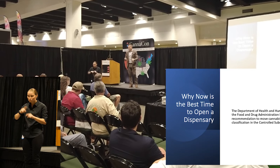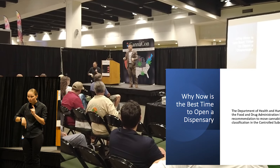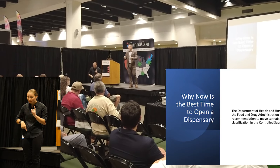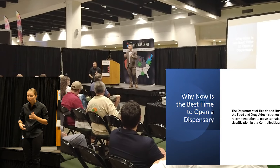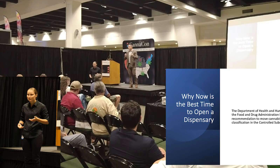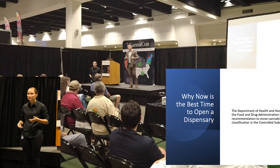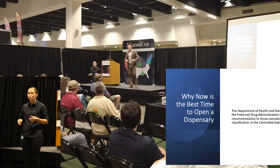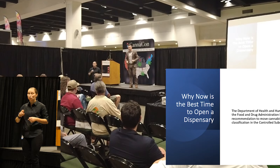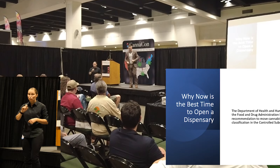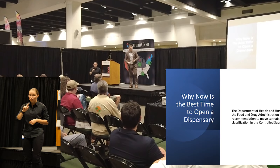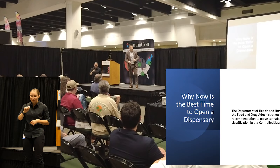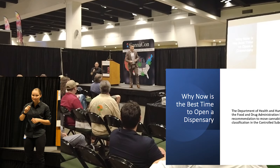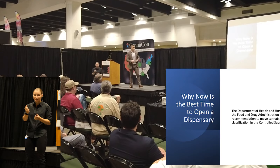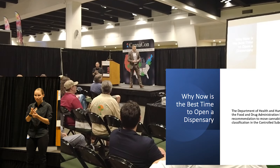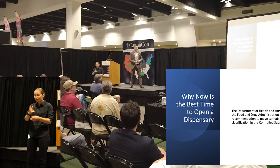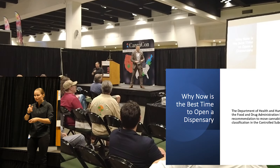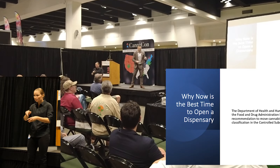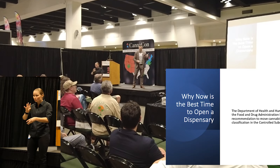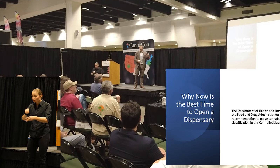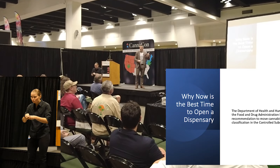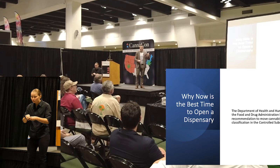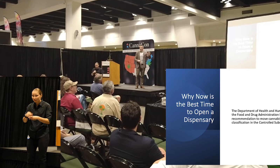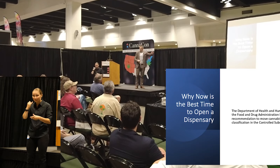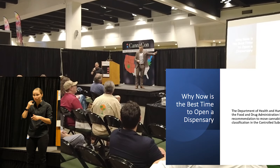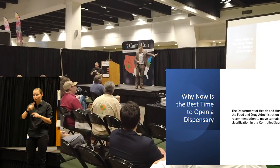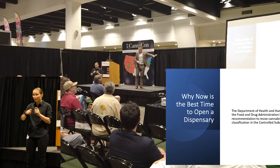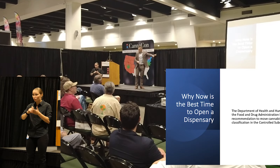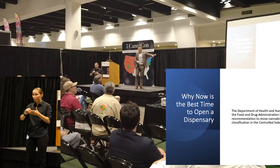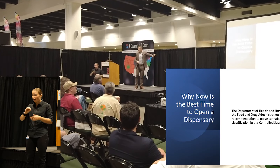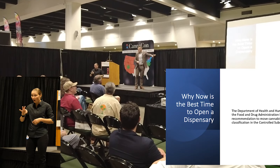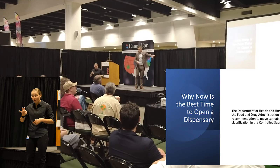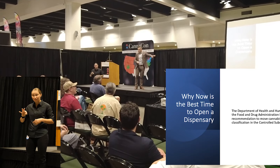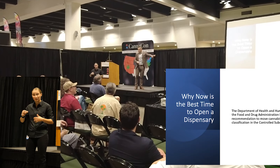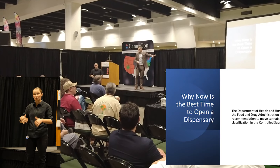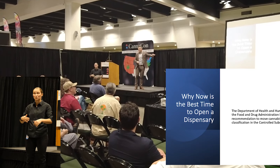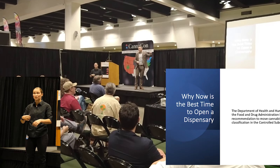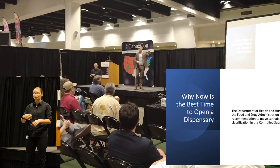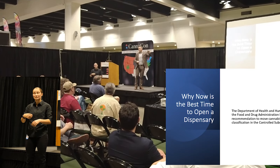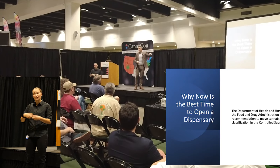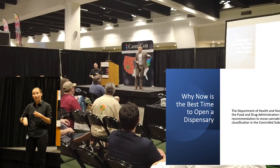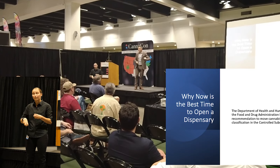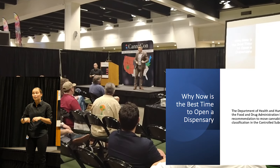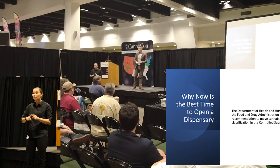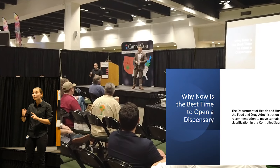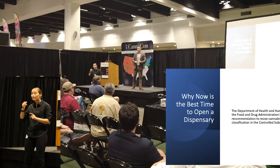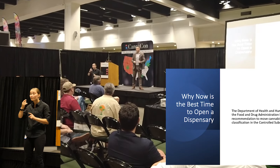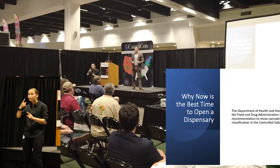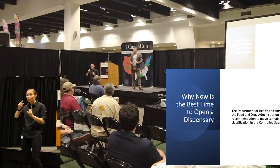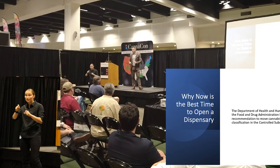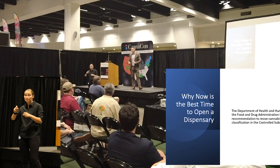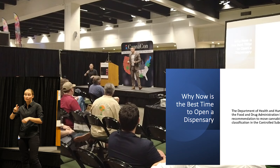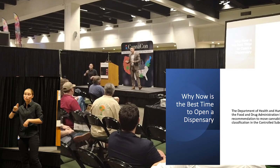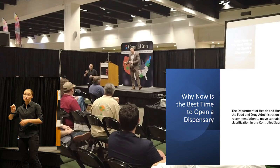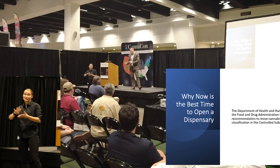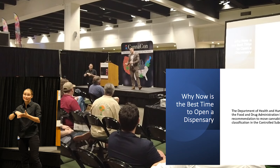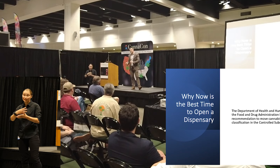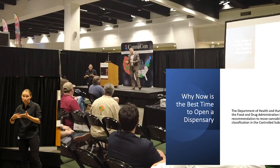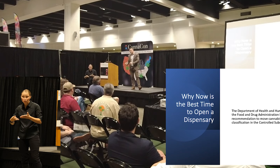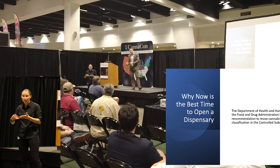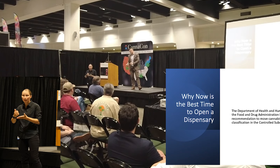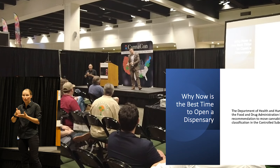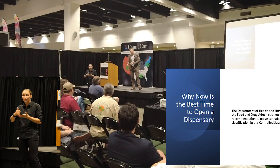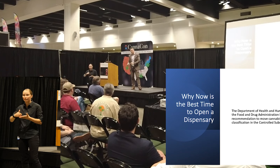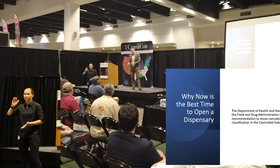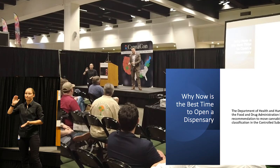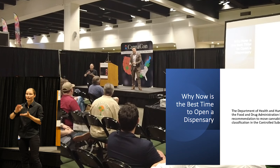everything sort of has to be wrapped up in the cost of goods sold. So, but with this potential for rescheduling, that would help to bring down the amount of taxes that